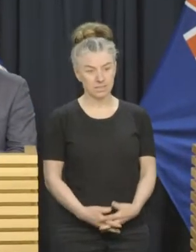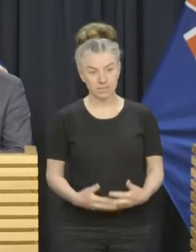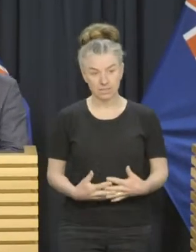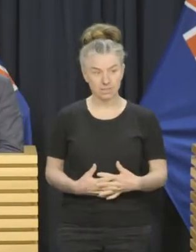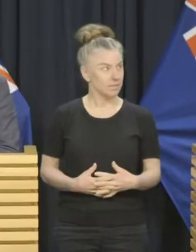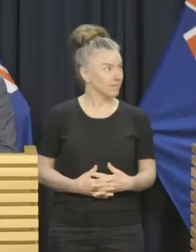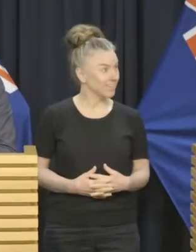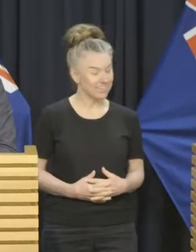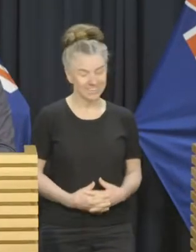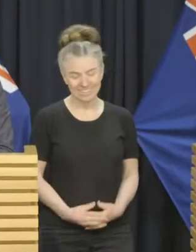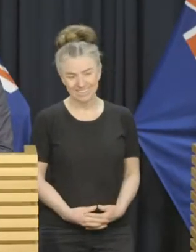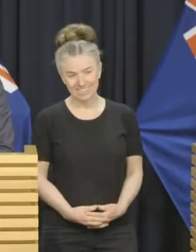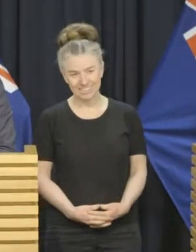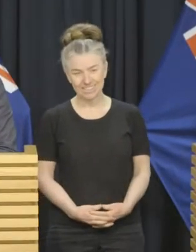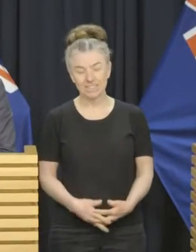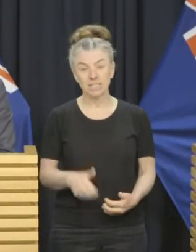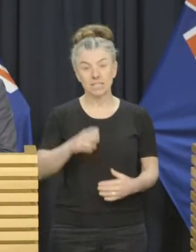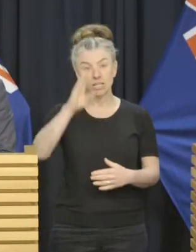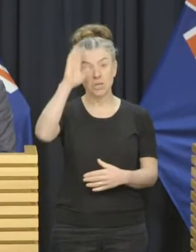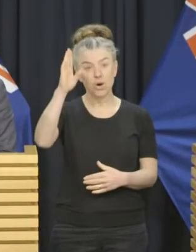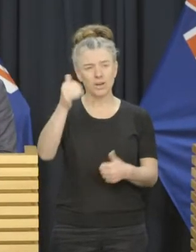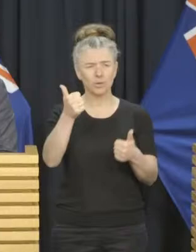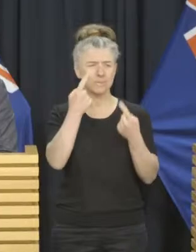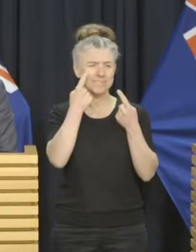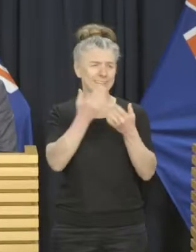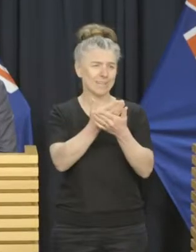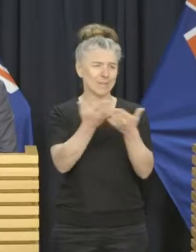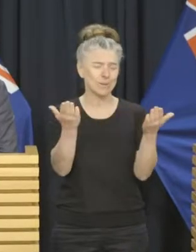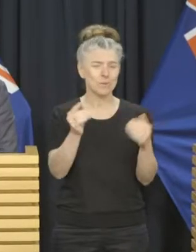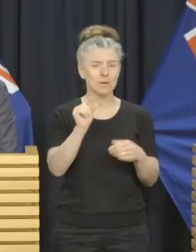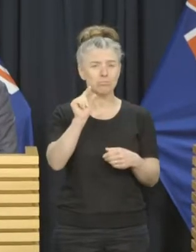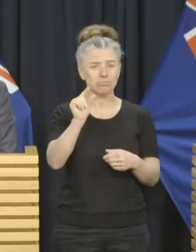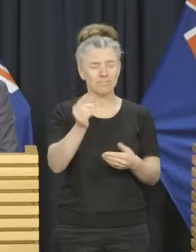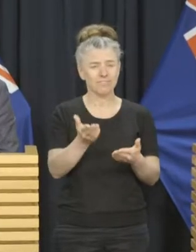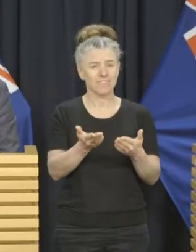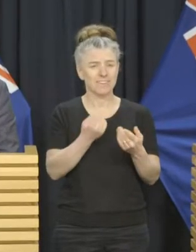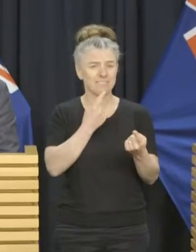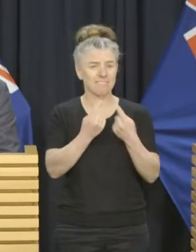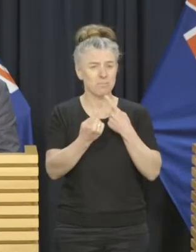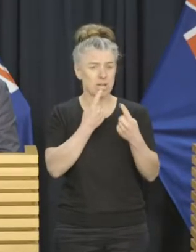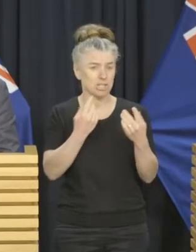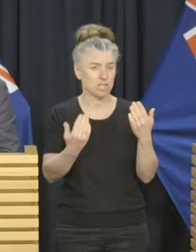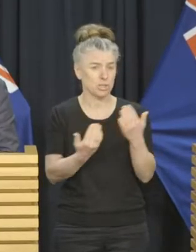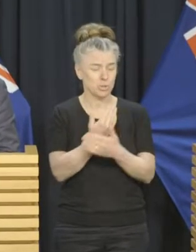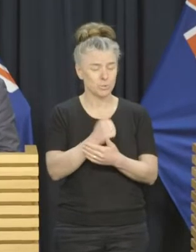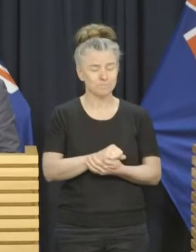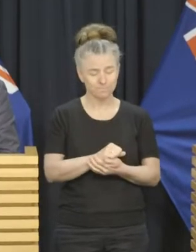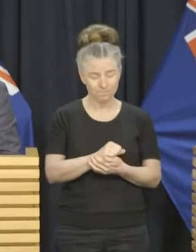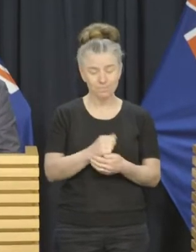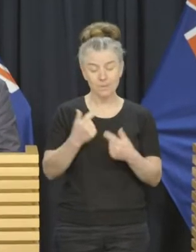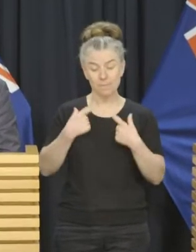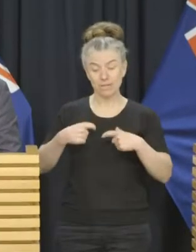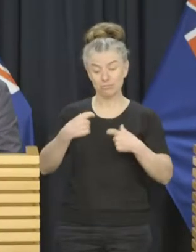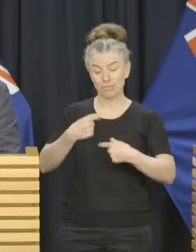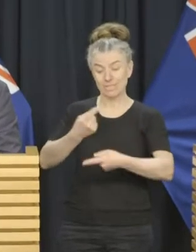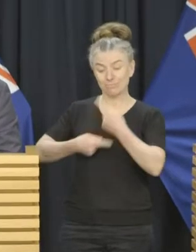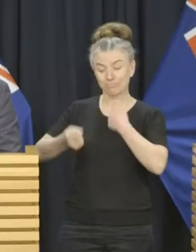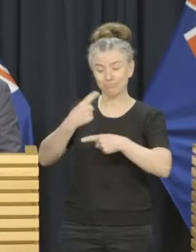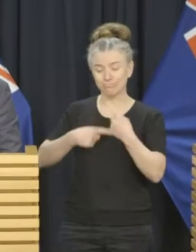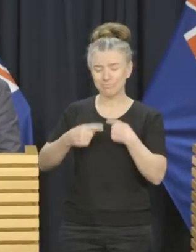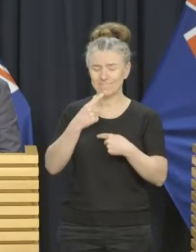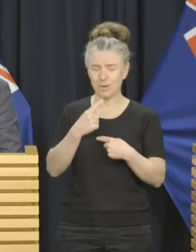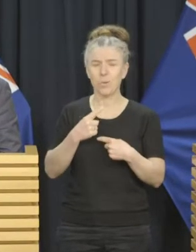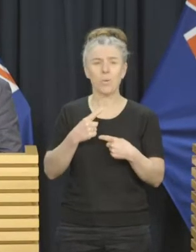Kia ora everybody, good to see you all again. Just a brief update today. I'm very pleased to hear reports from the Ministry that there has been a flurry